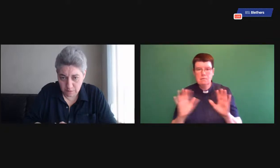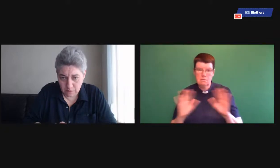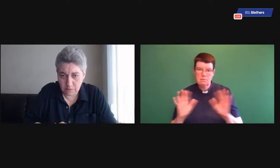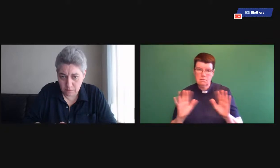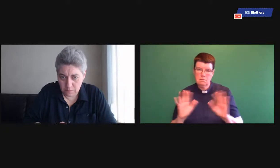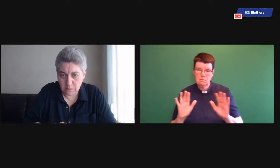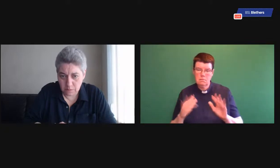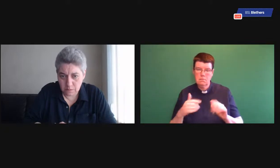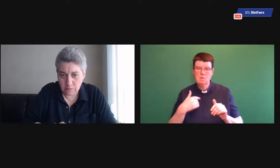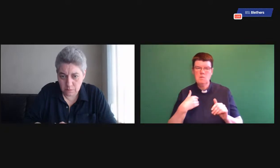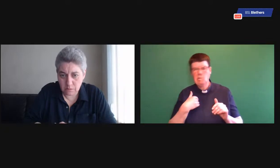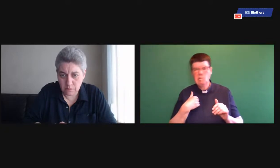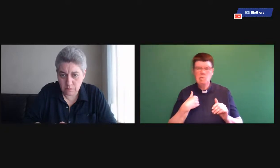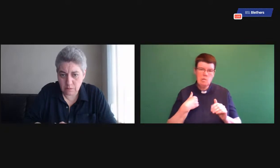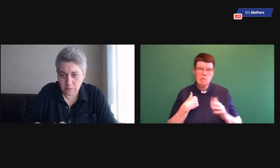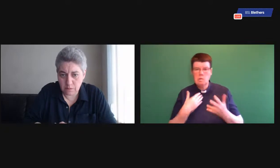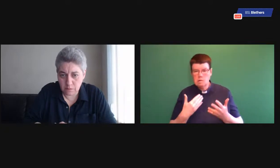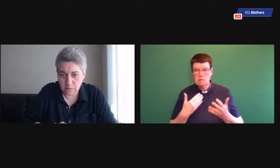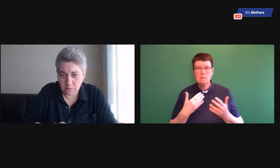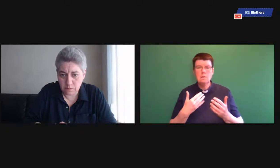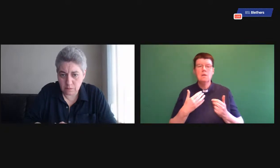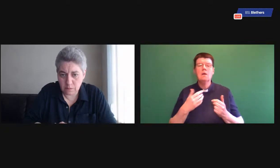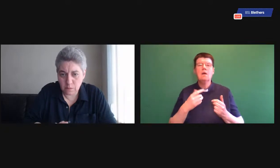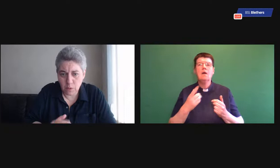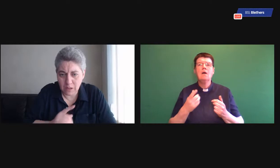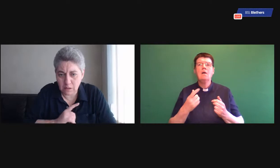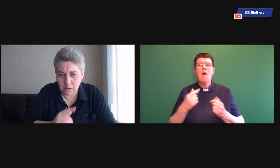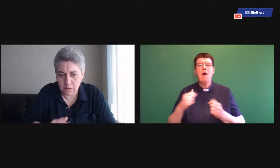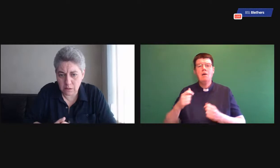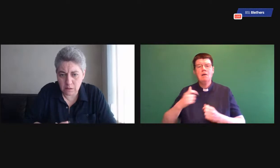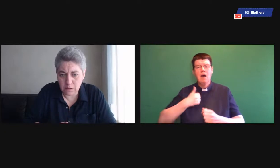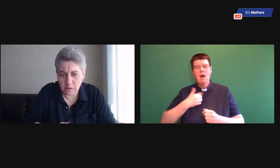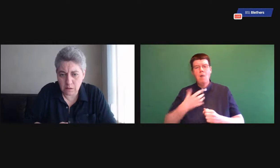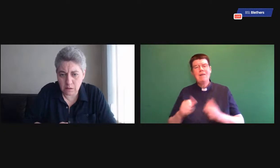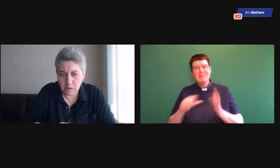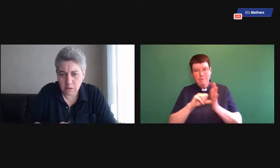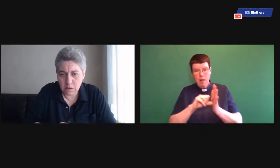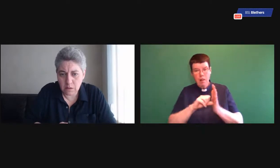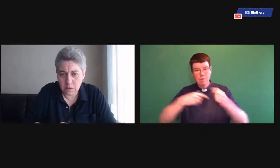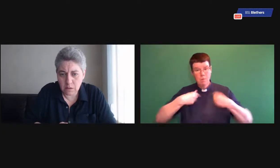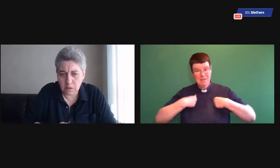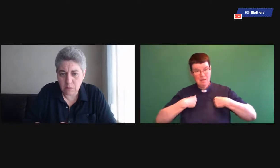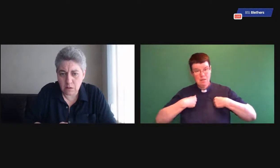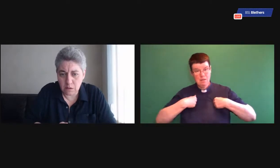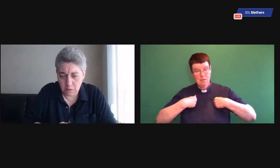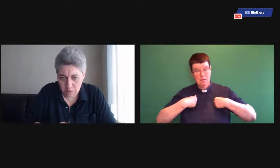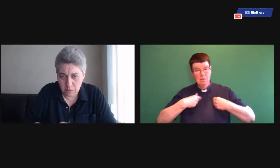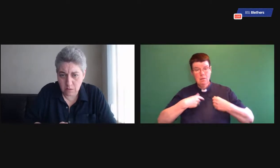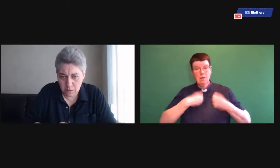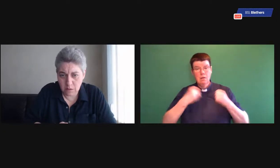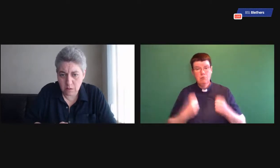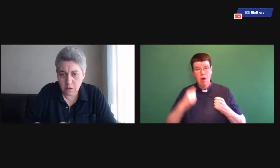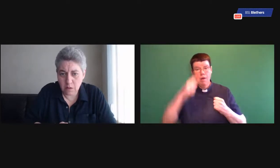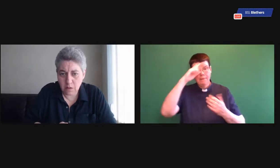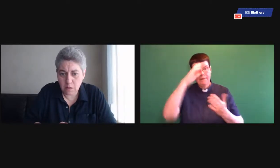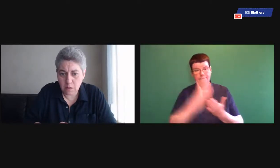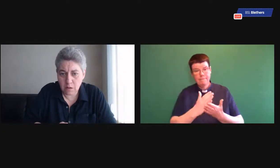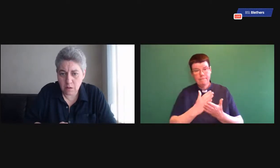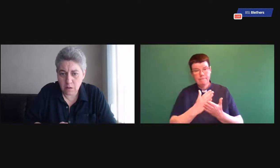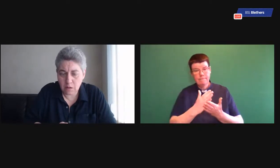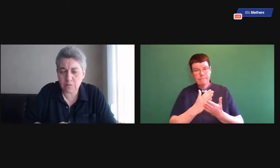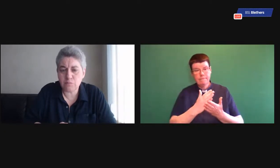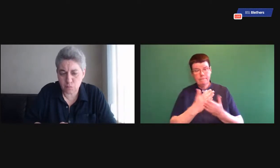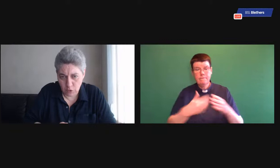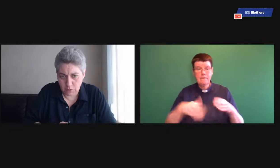they advise me that no, it wouldn't be maybe wise, and it's kind